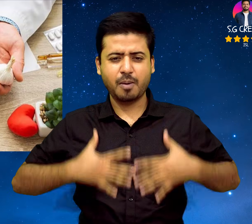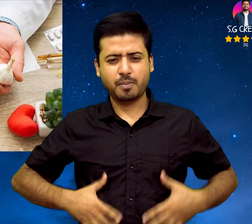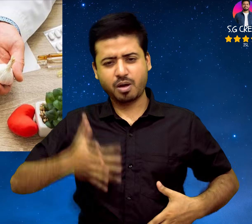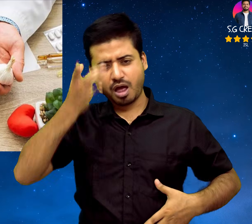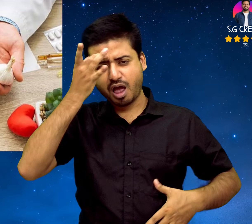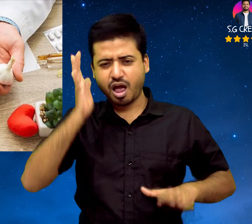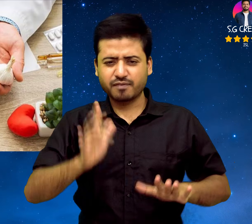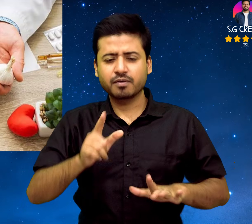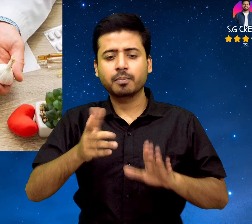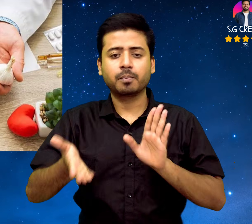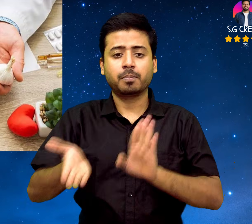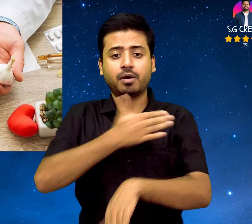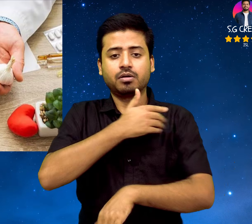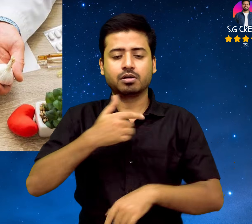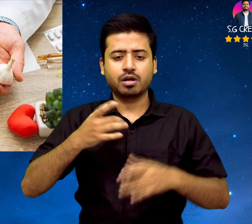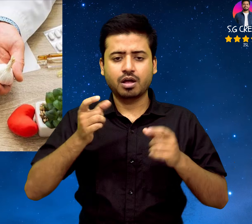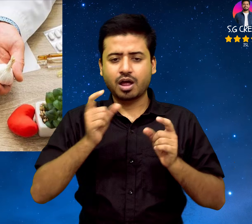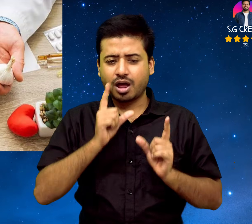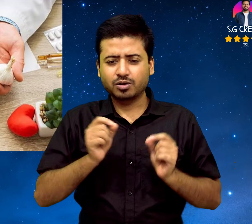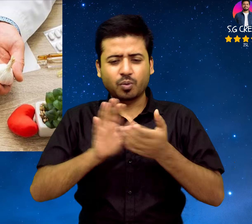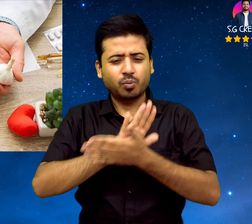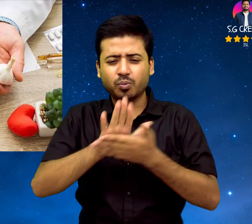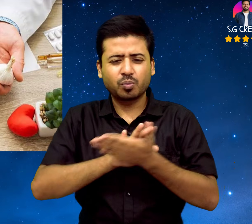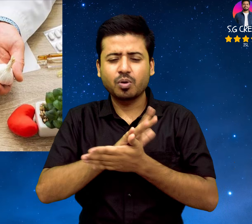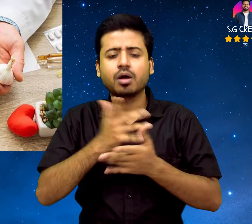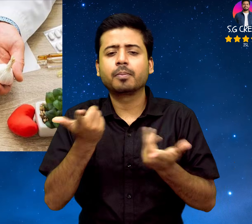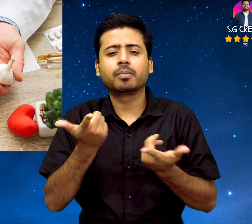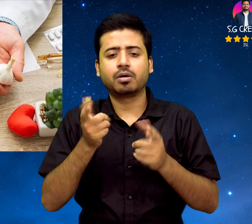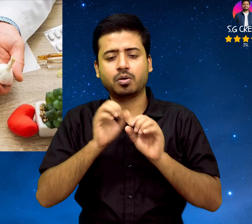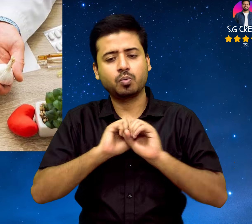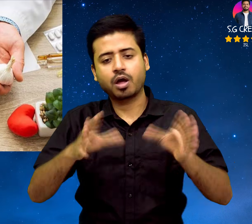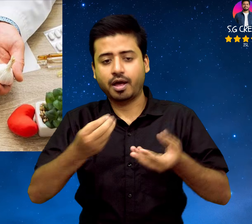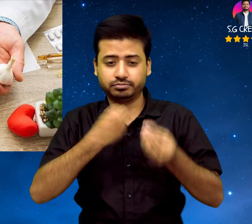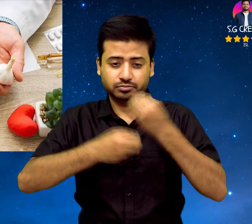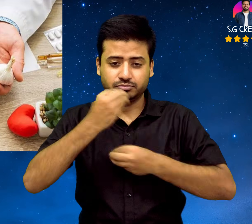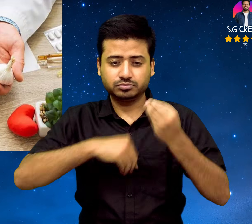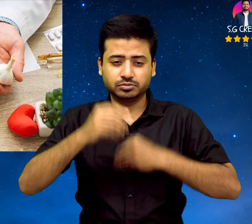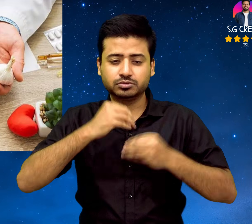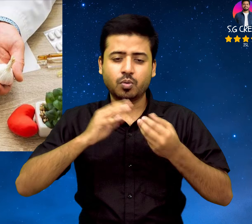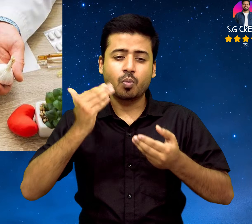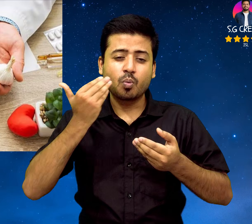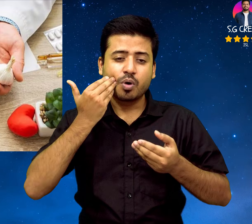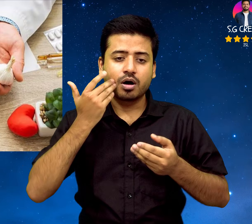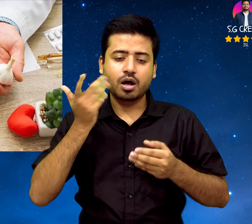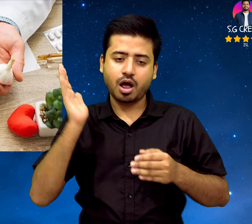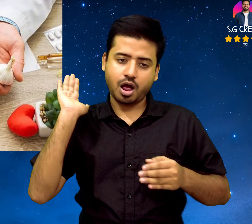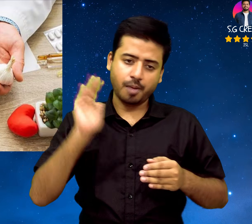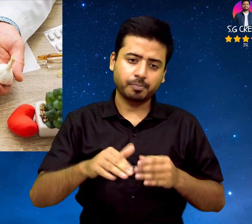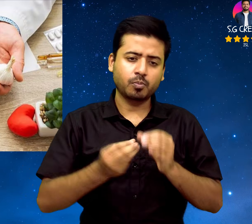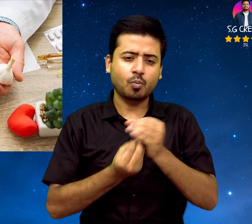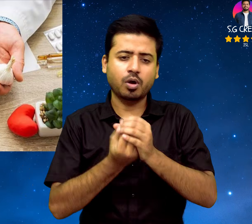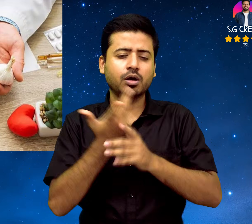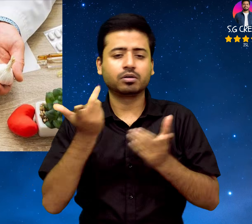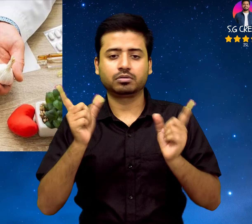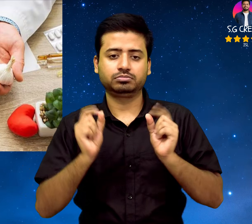environments, frequently above 18,000 feet, in the Himalayan range. Plant physiology in such high-stress